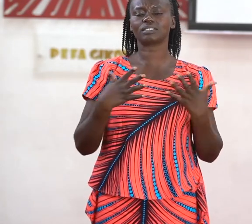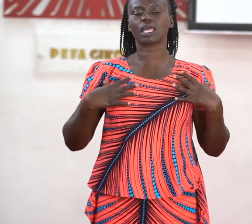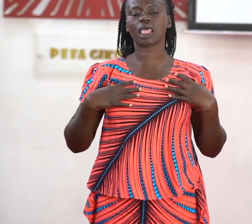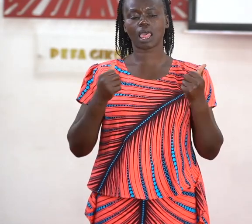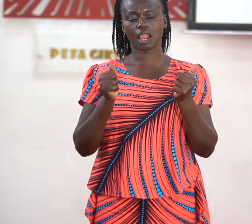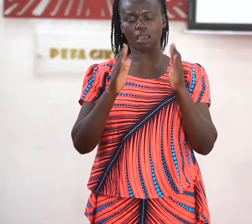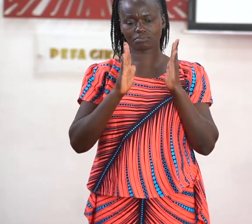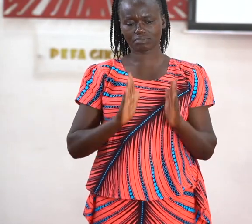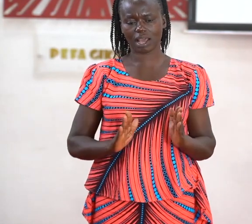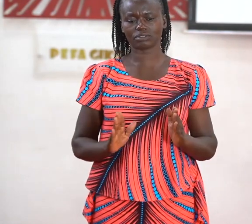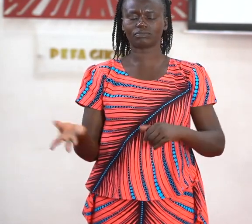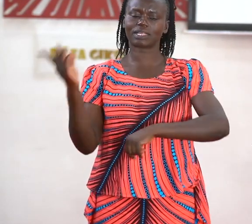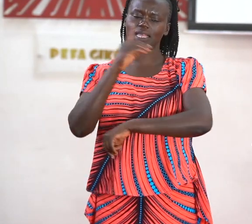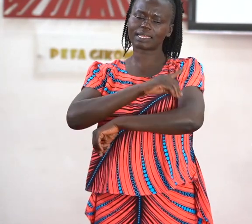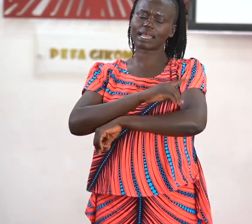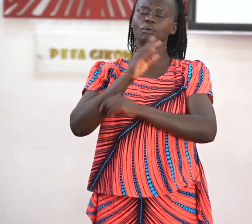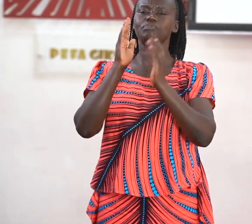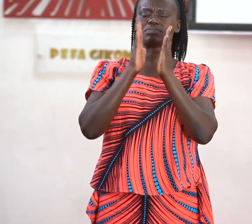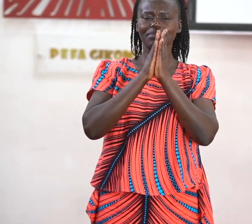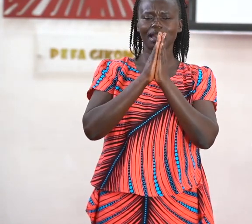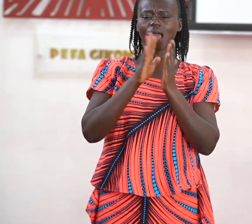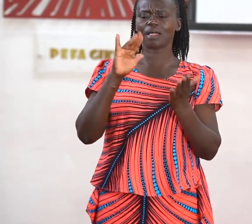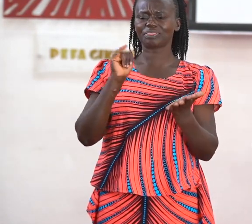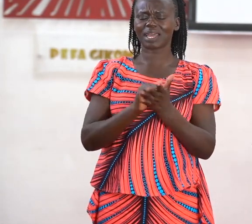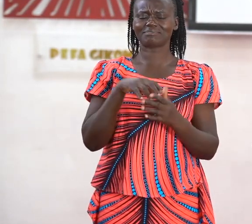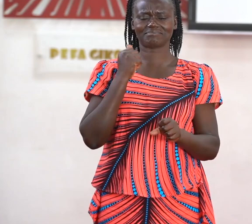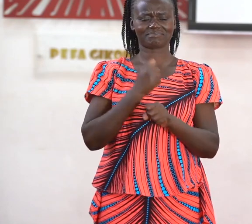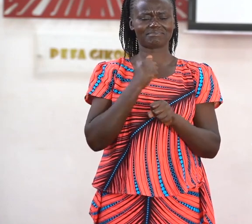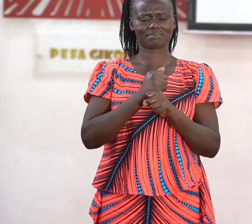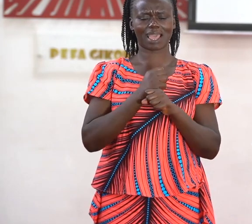a commotion in the Jewish leadership. And so